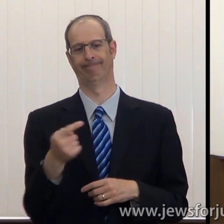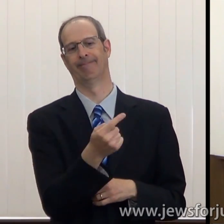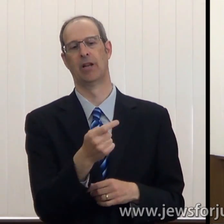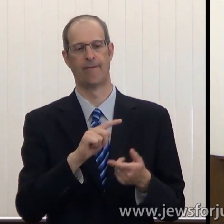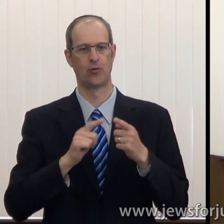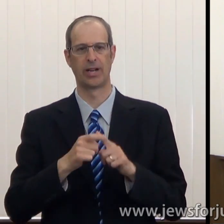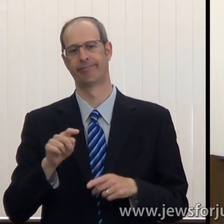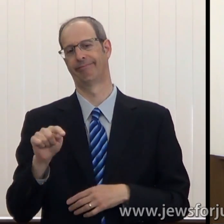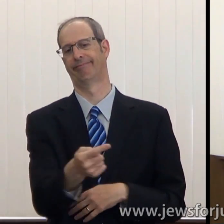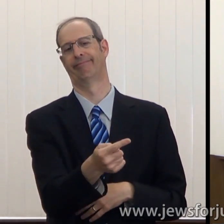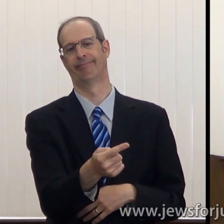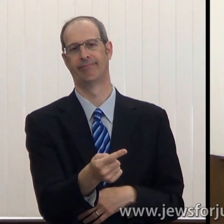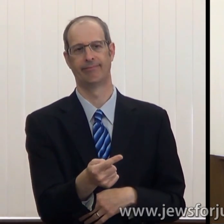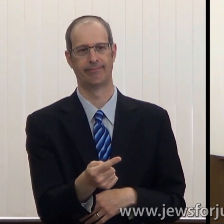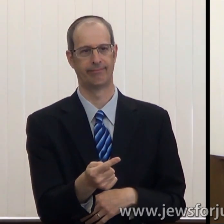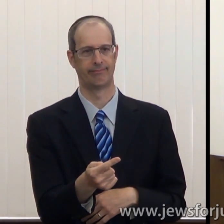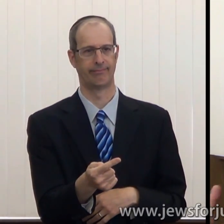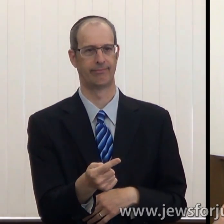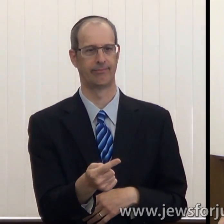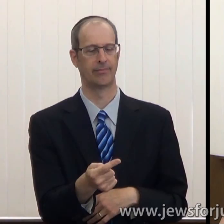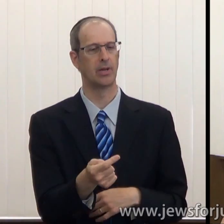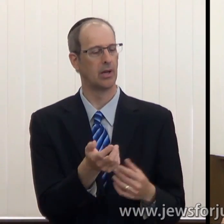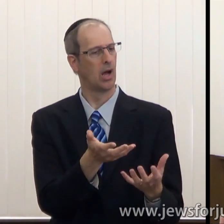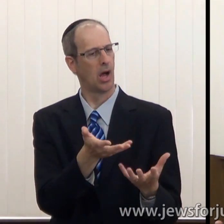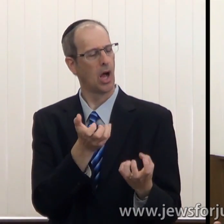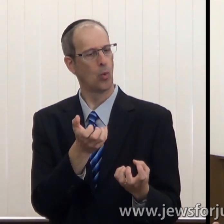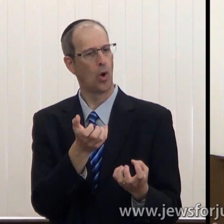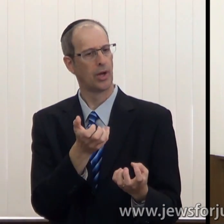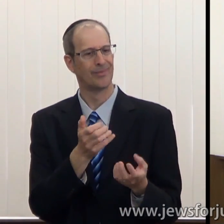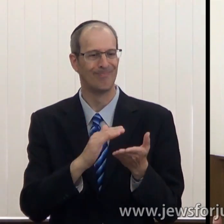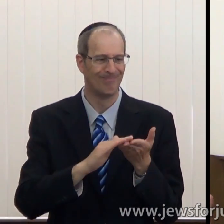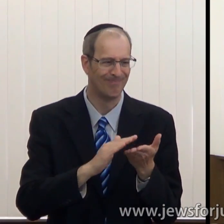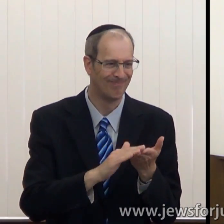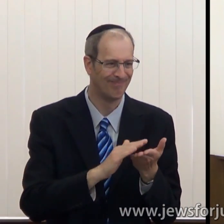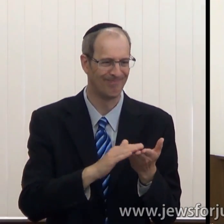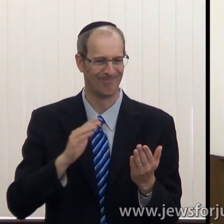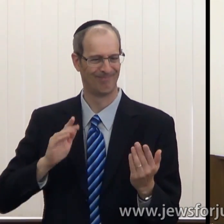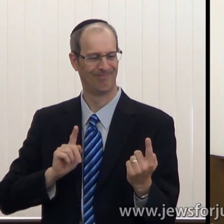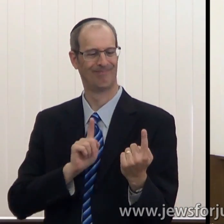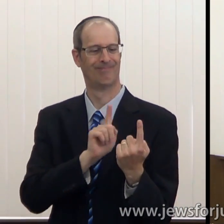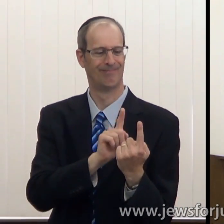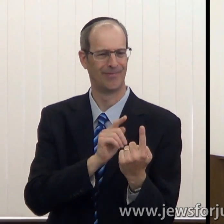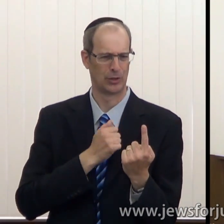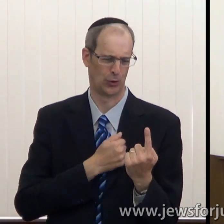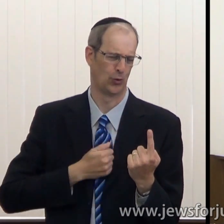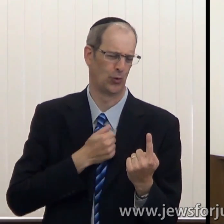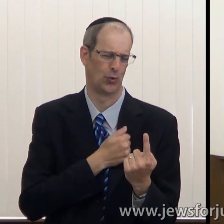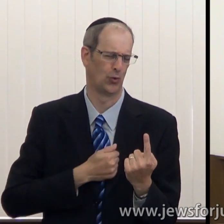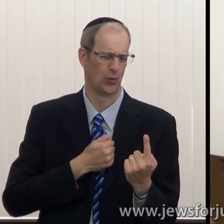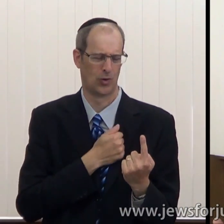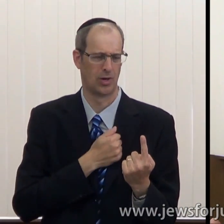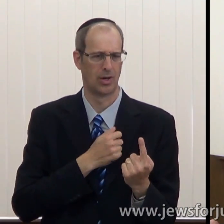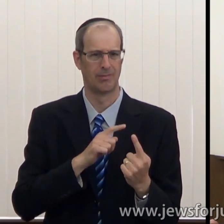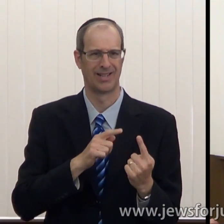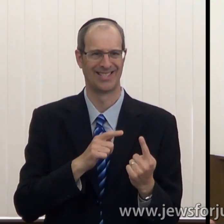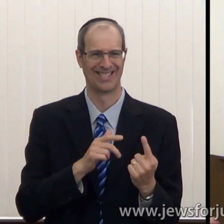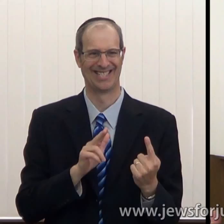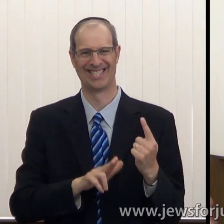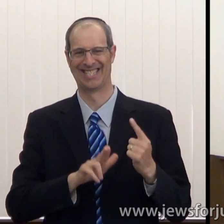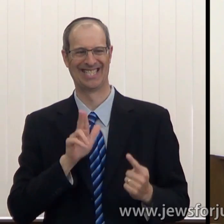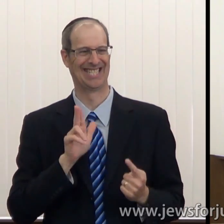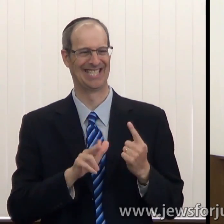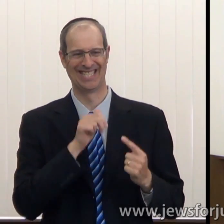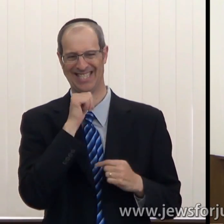of mine, I want to apologize, it's the right thing to do, but it's awkward, and